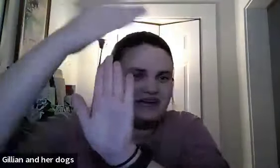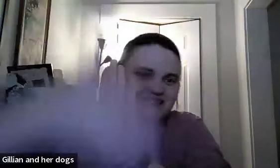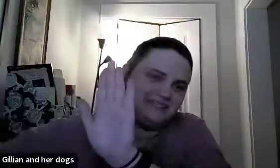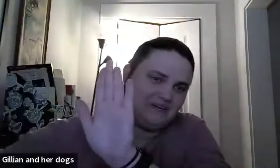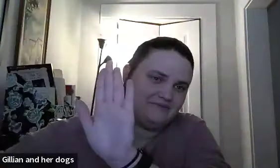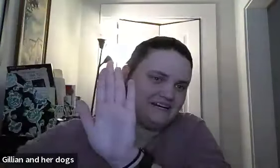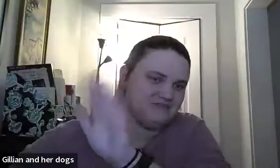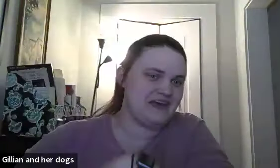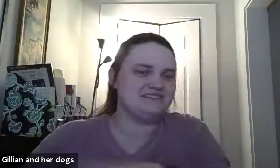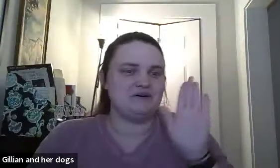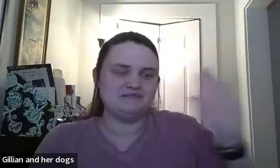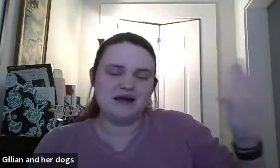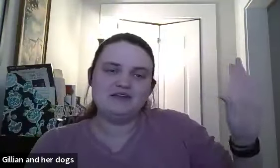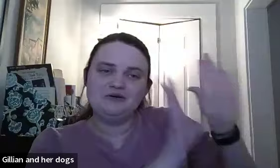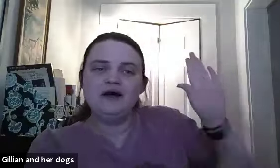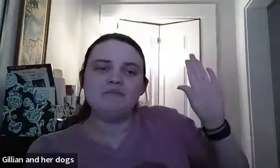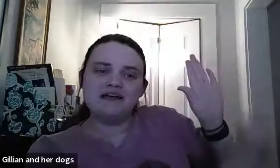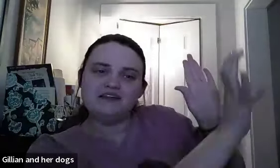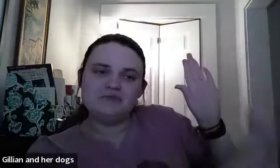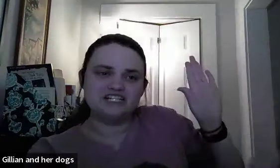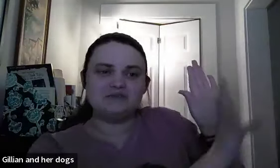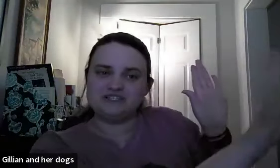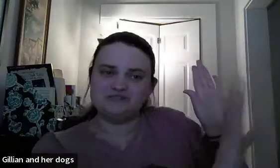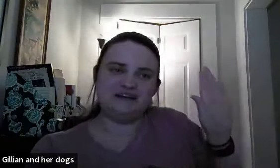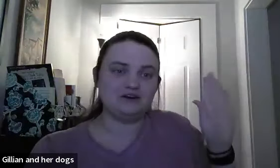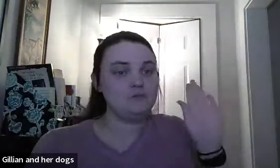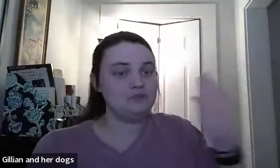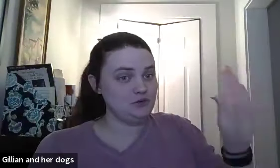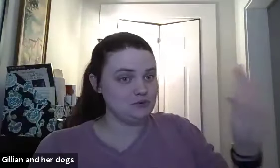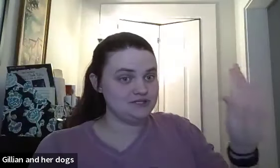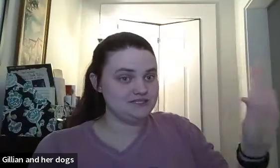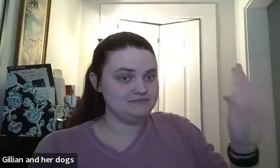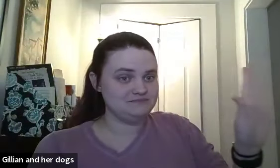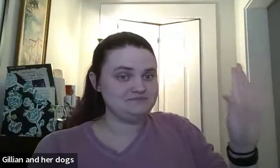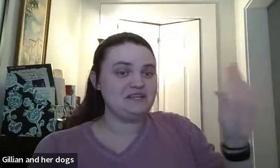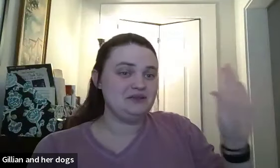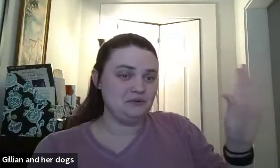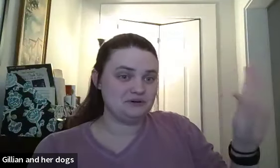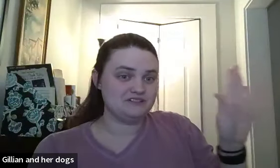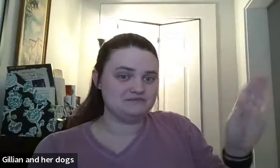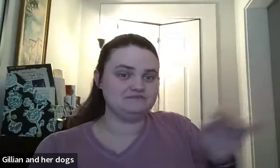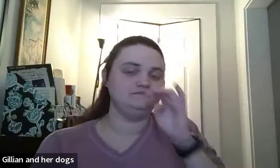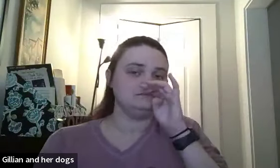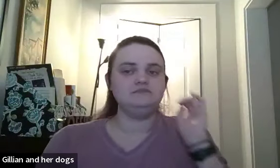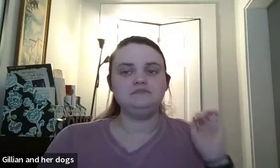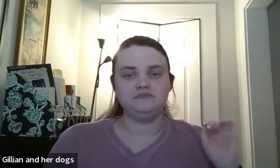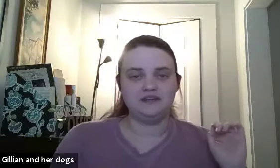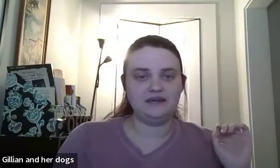you can't see me when I do that. So my little imaginary person's right here, but yours.